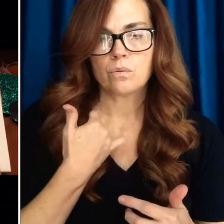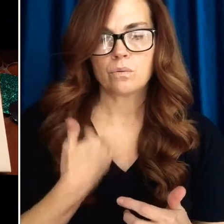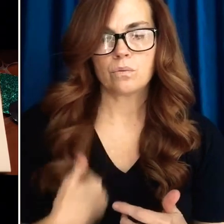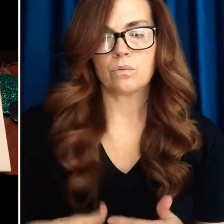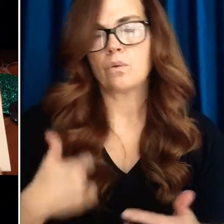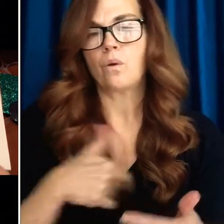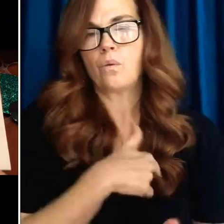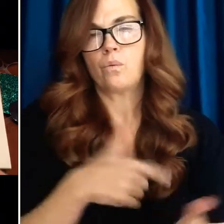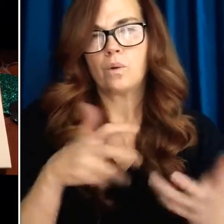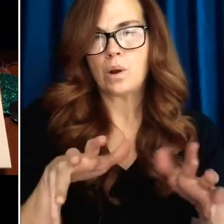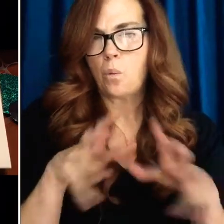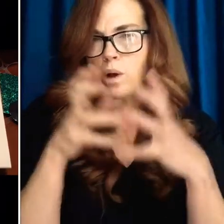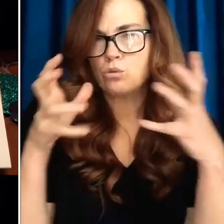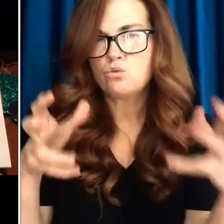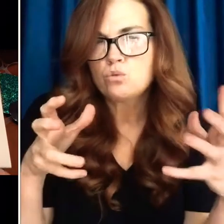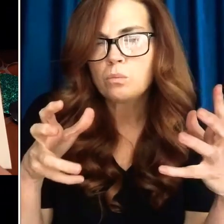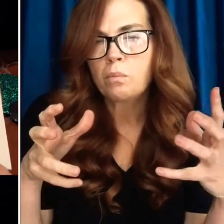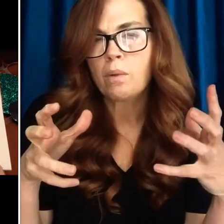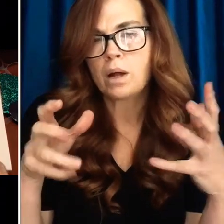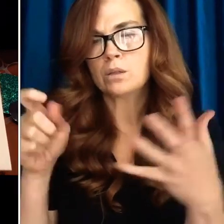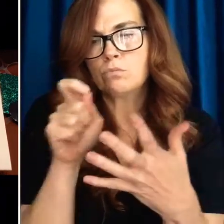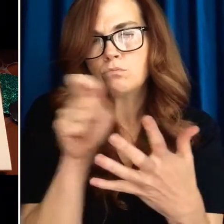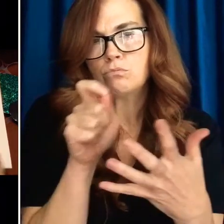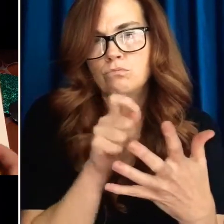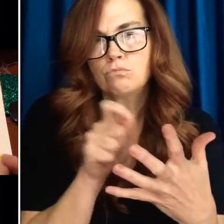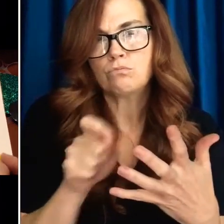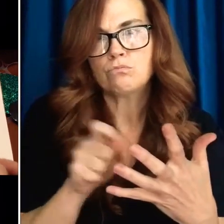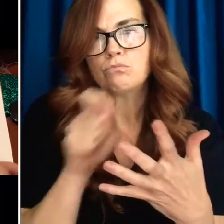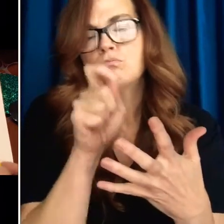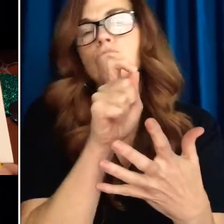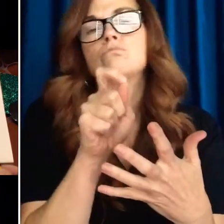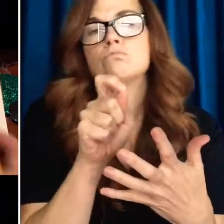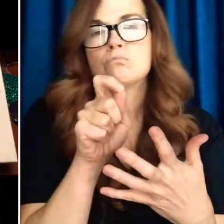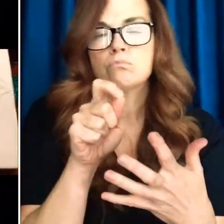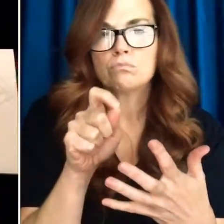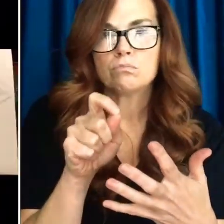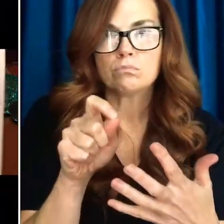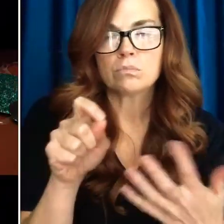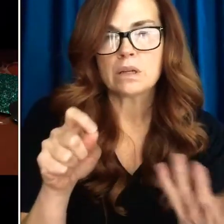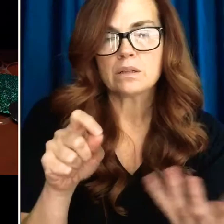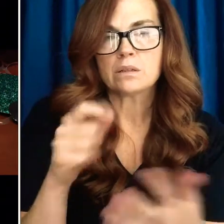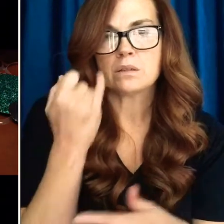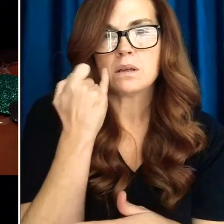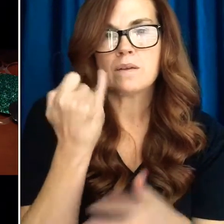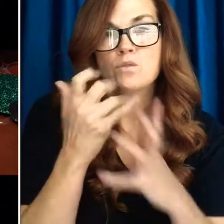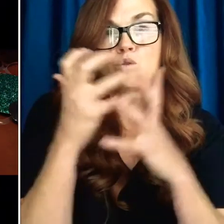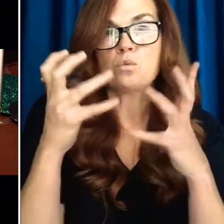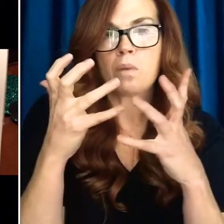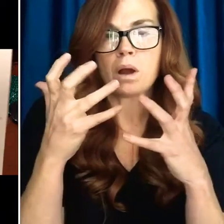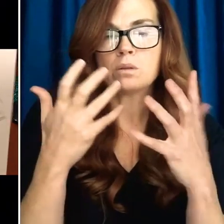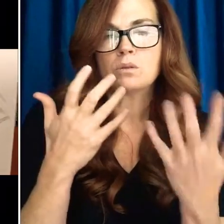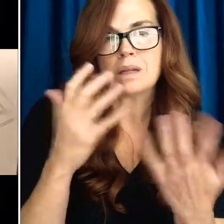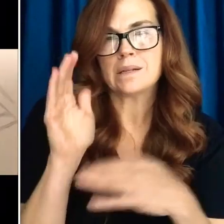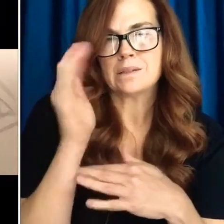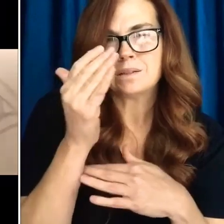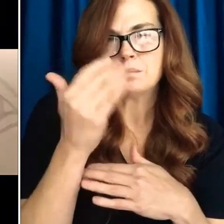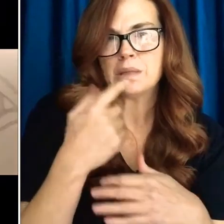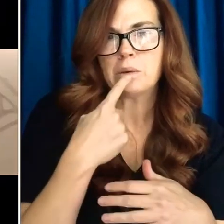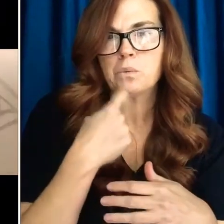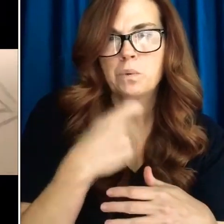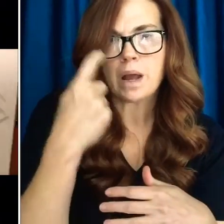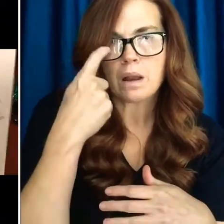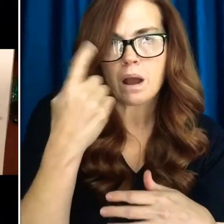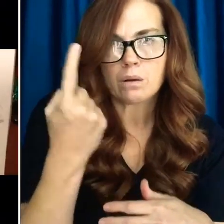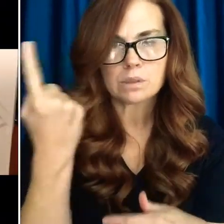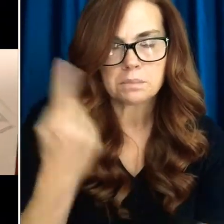just makes it look like the person has red eyes or something, like they didn't get enough sleep. So I hope that you can see that. See how it gets a